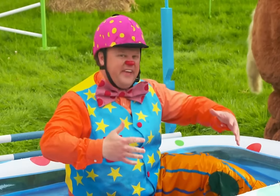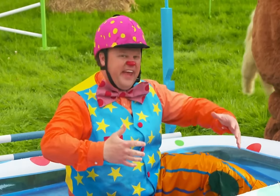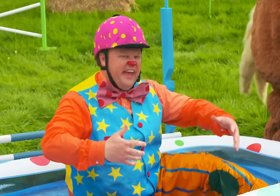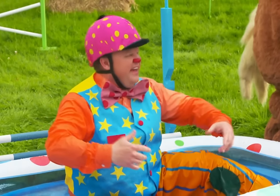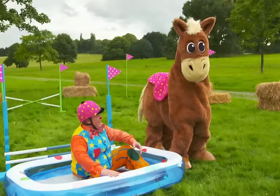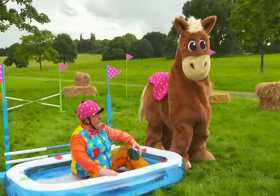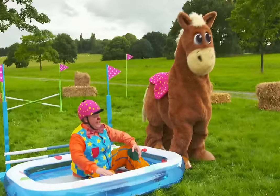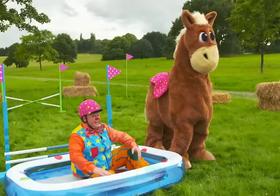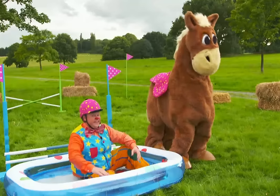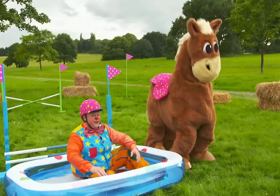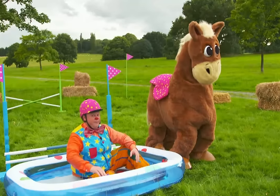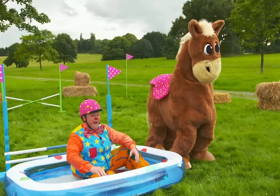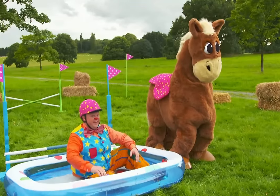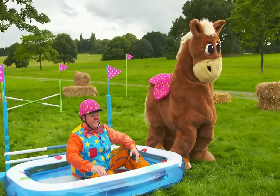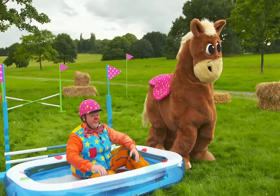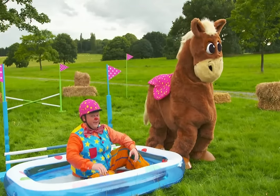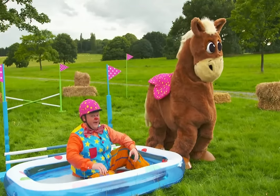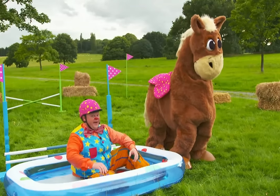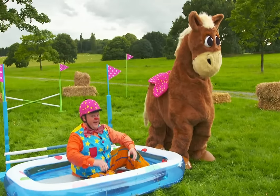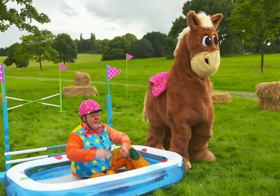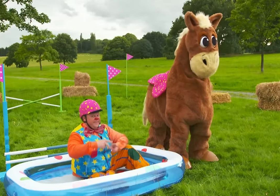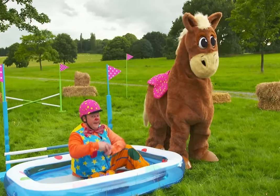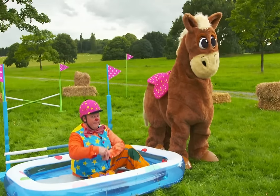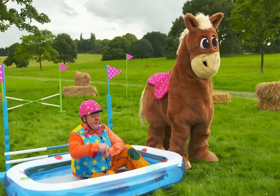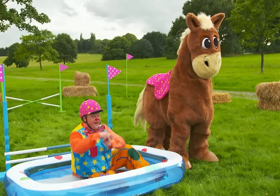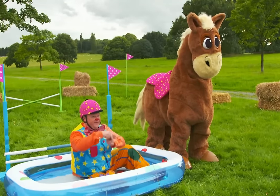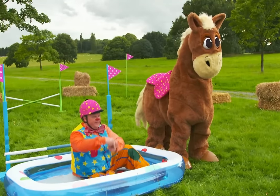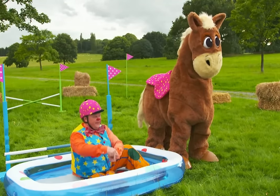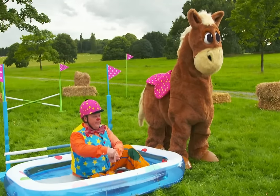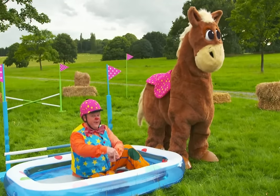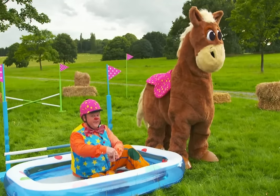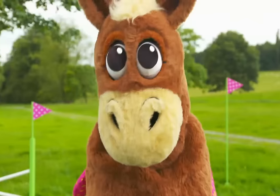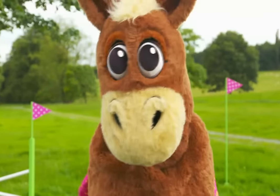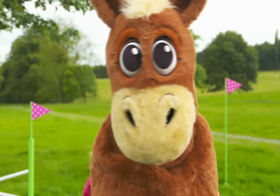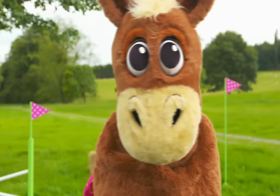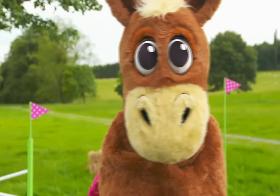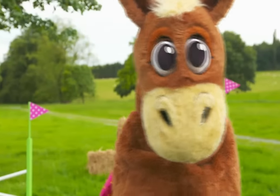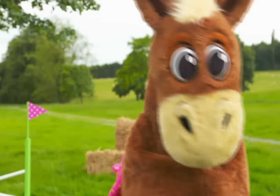Spotty, did you manage to jump over the water?